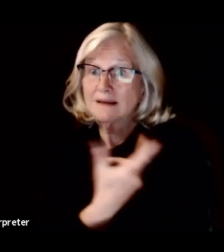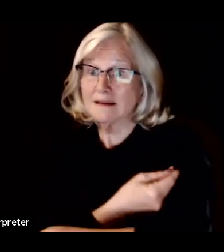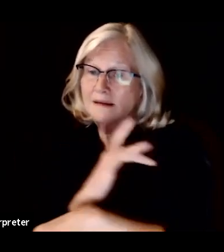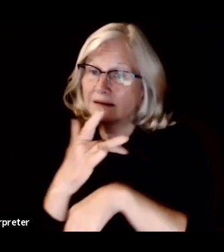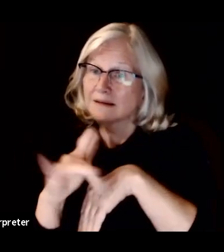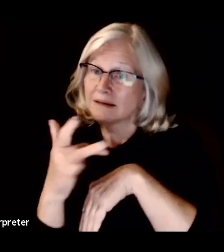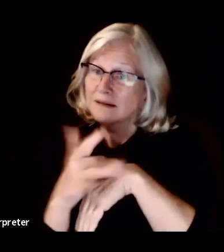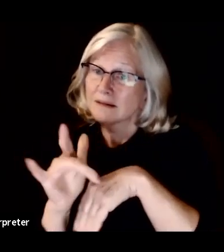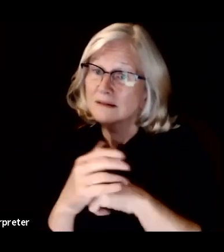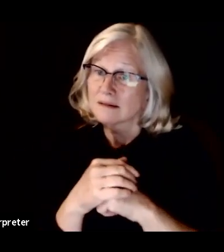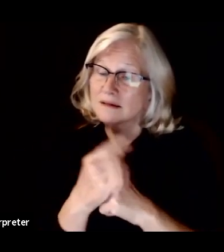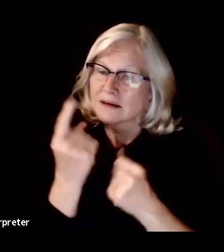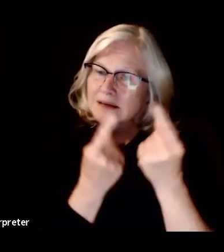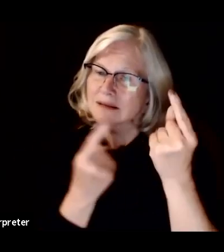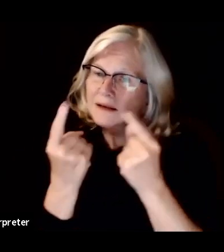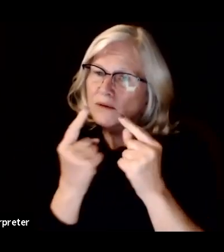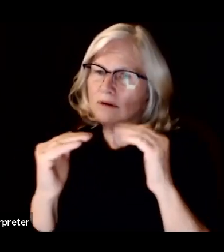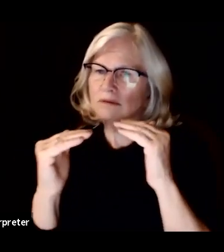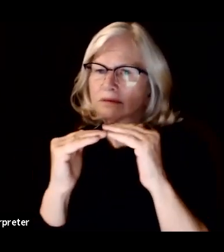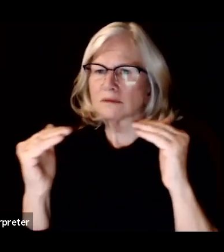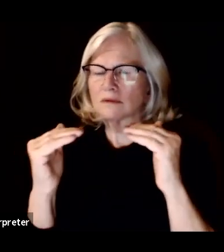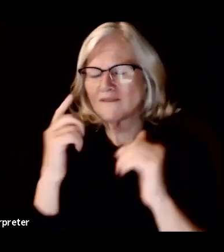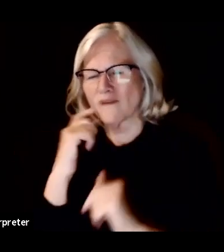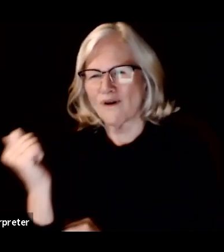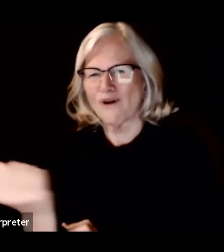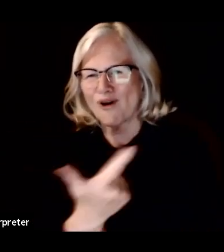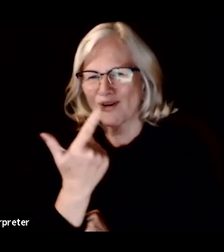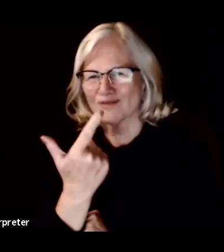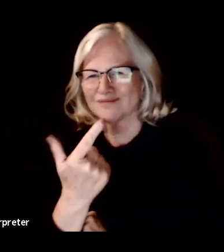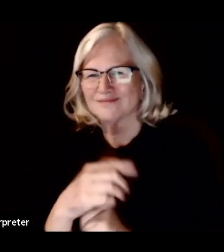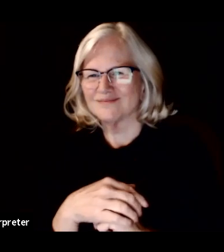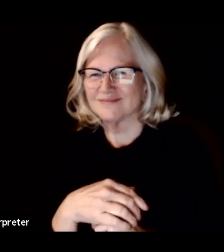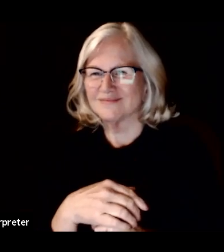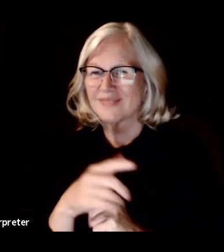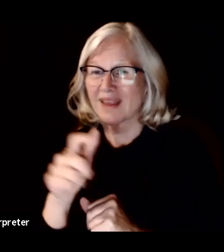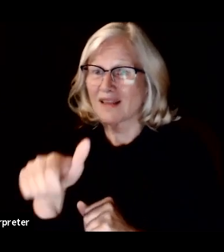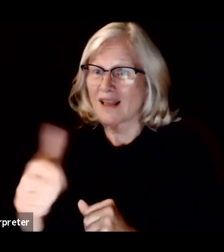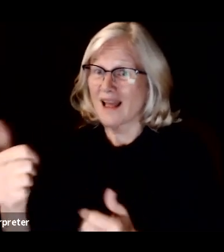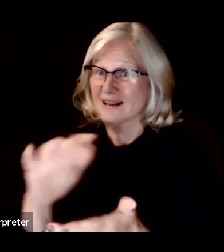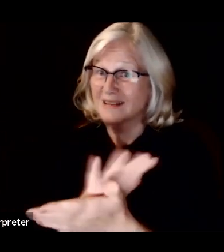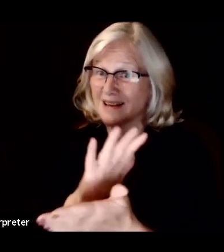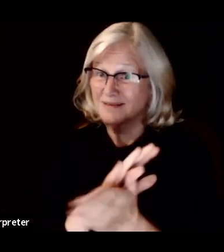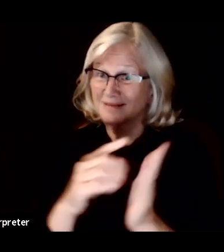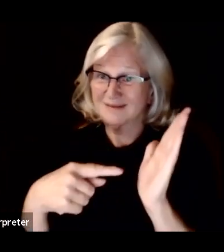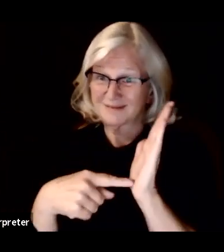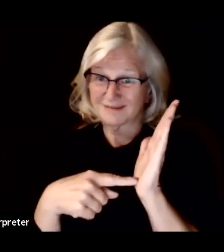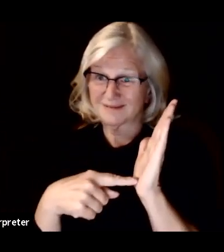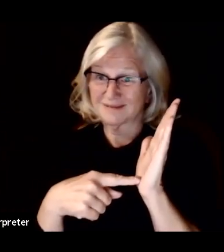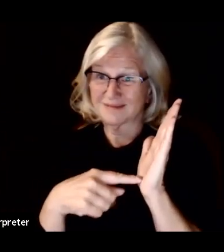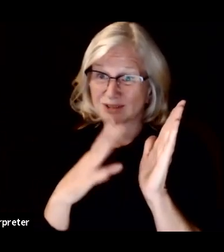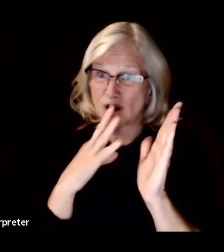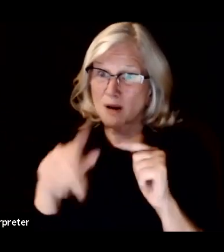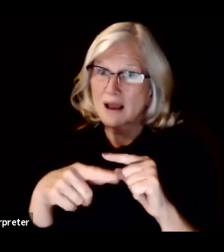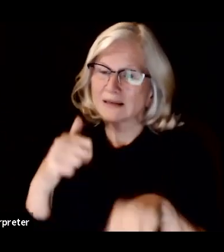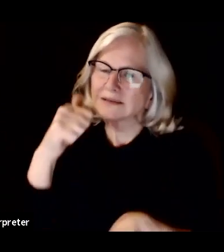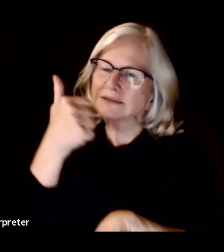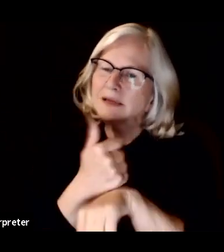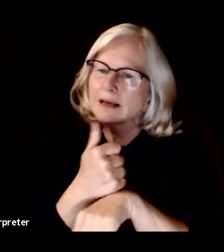things that the playbook talks about is standing up a team to discuss COVID